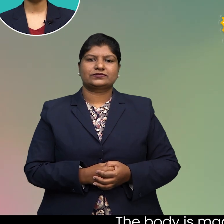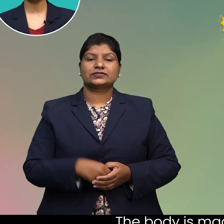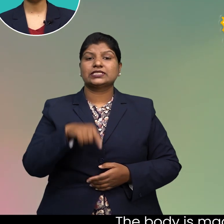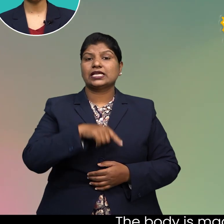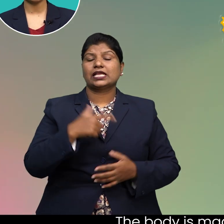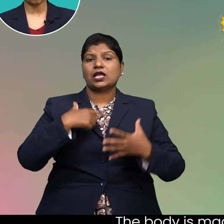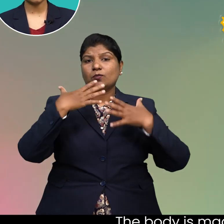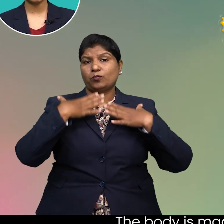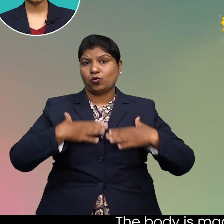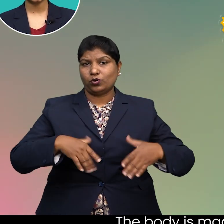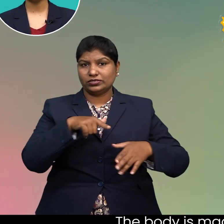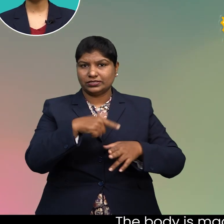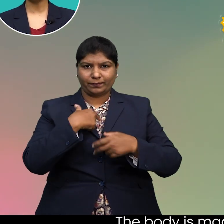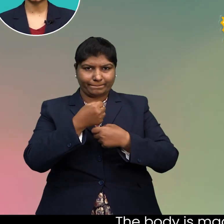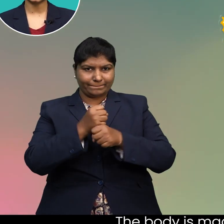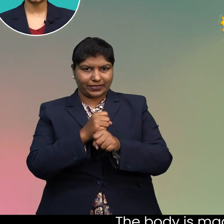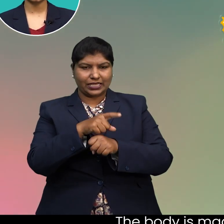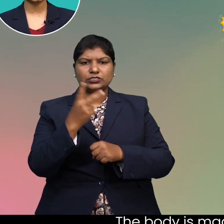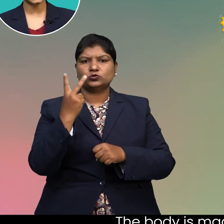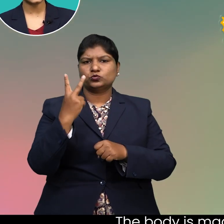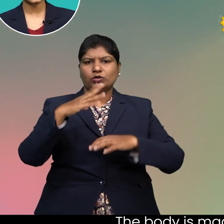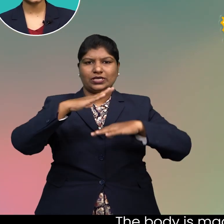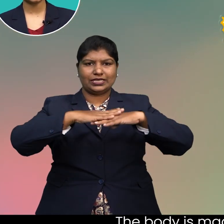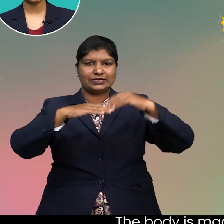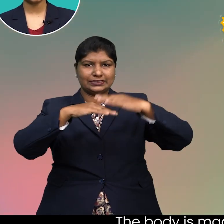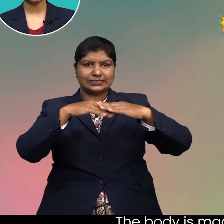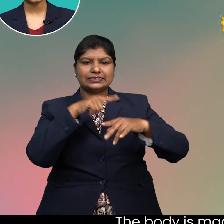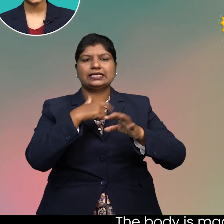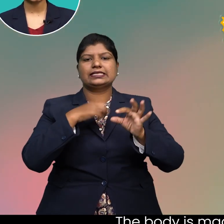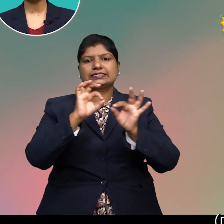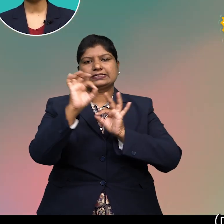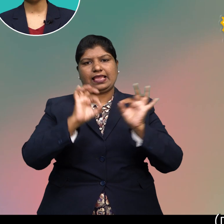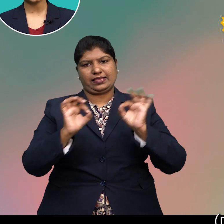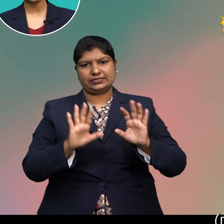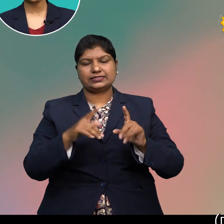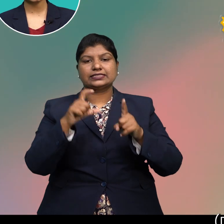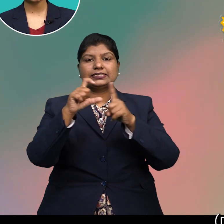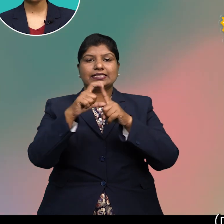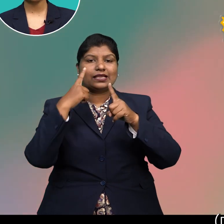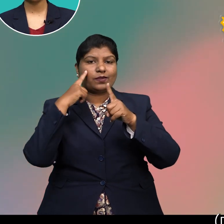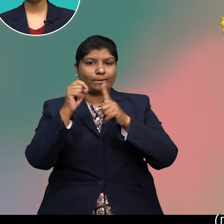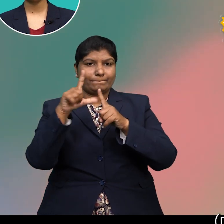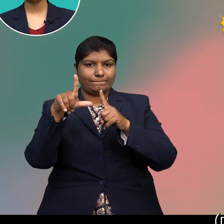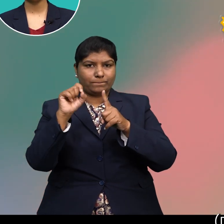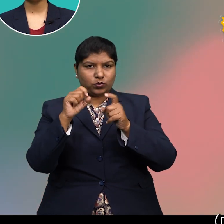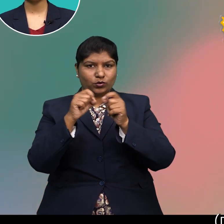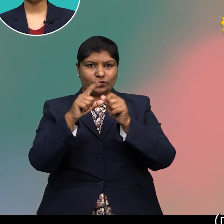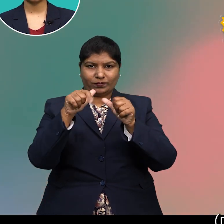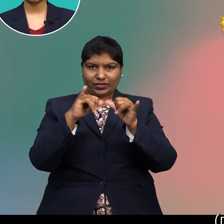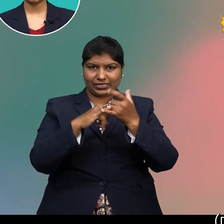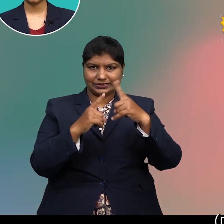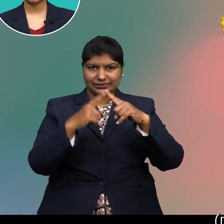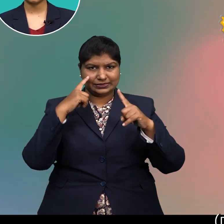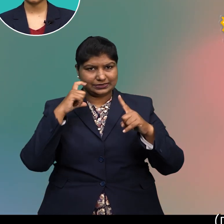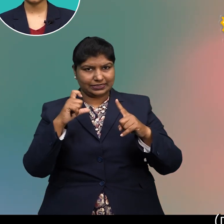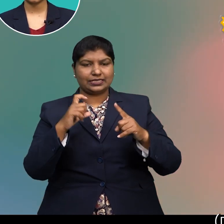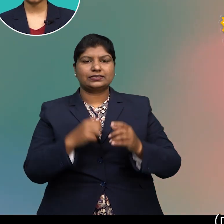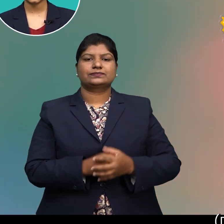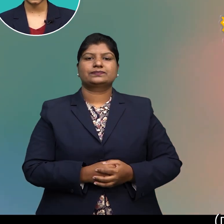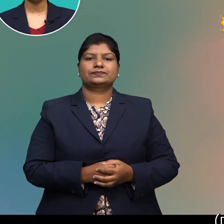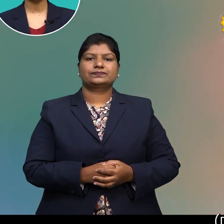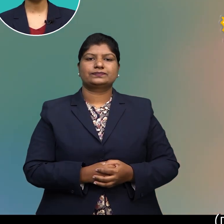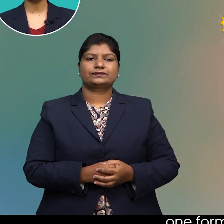This leads to a canal system that helps in circulating water throughout